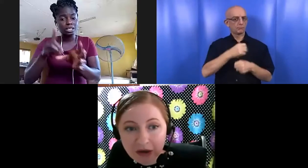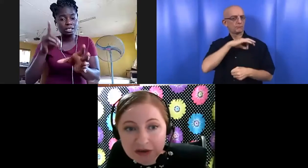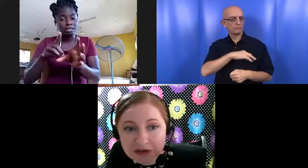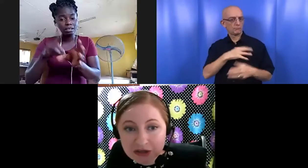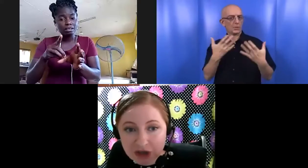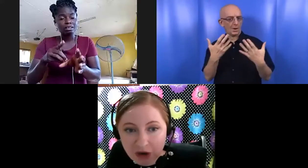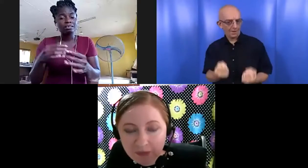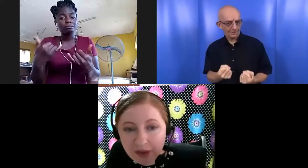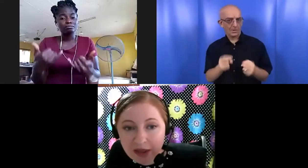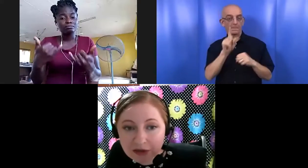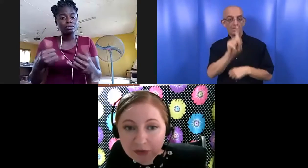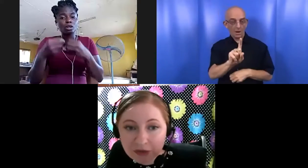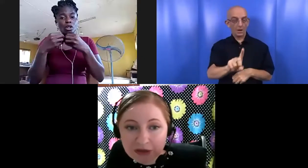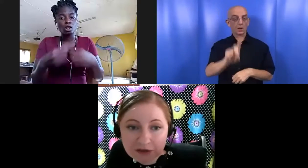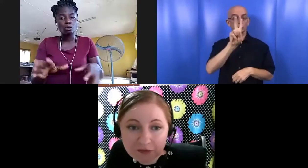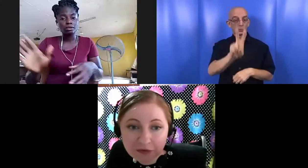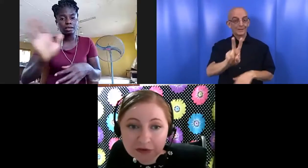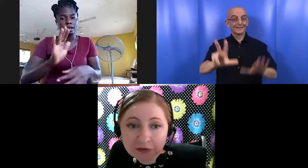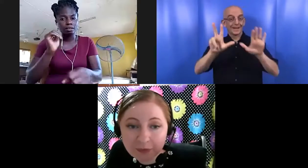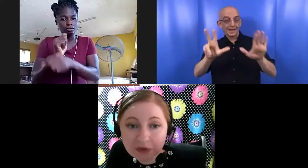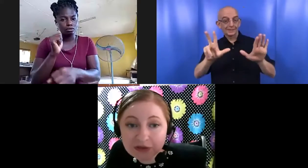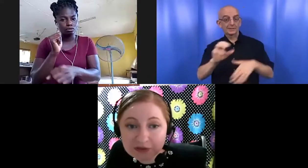temporarily lost their job, and